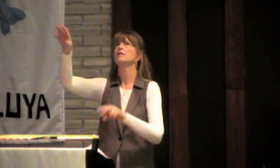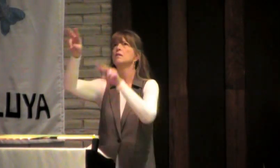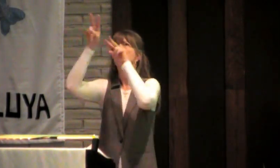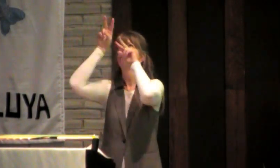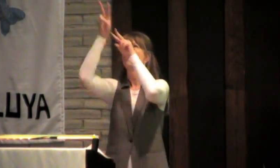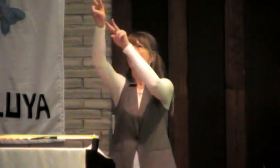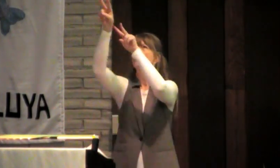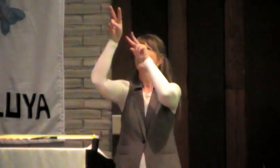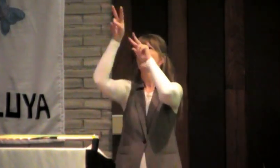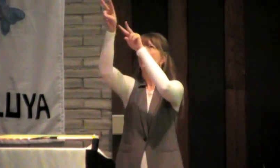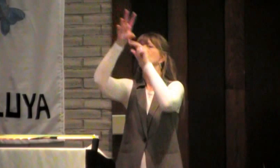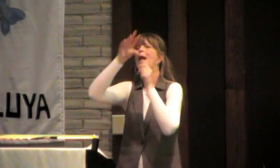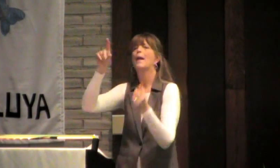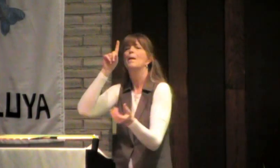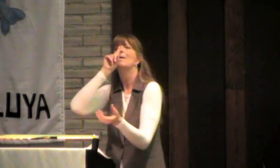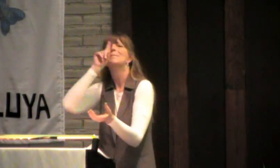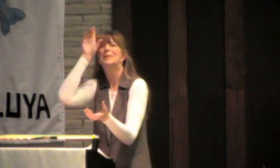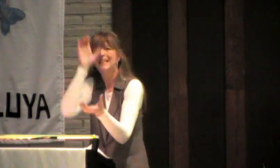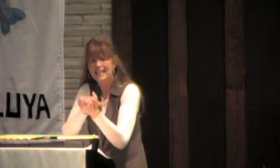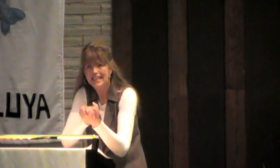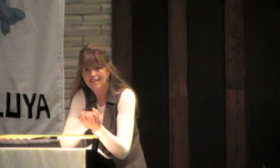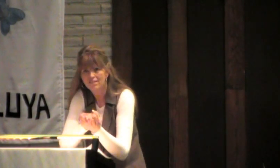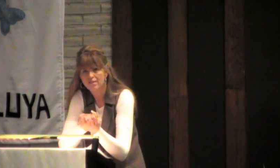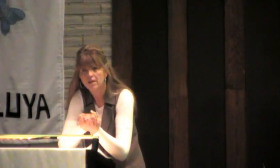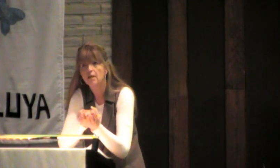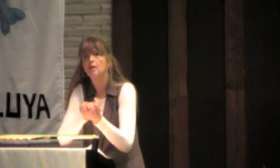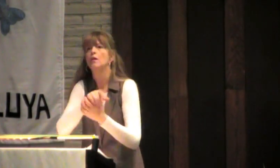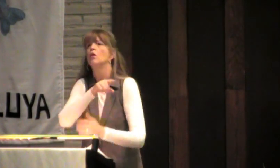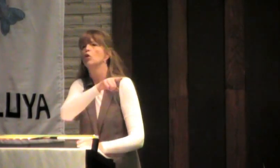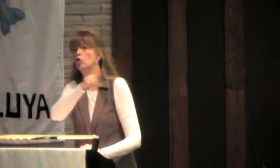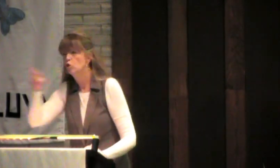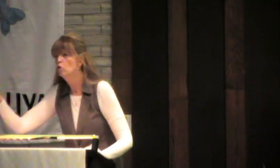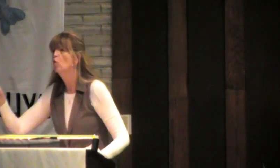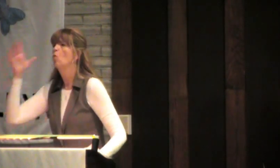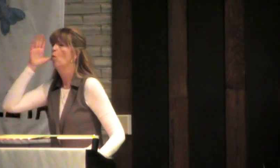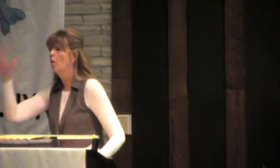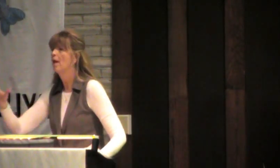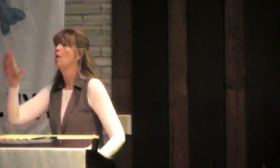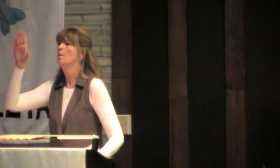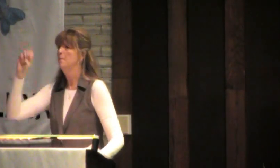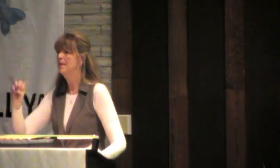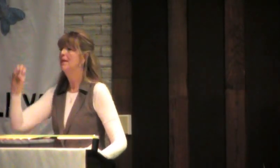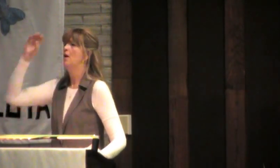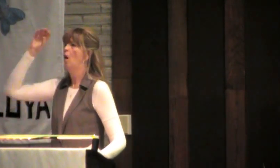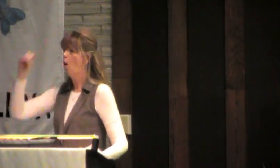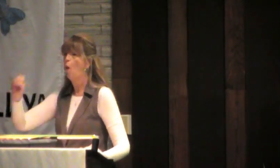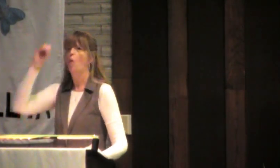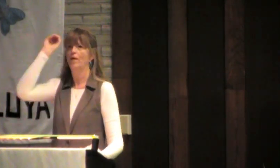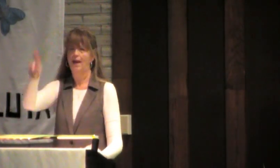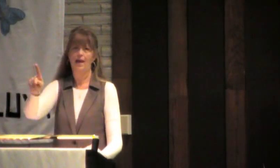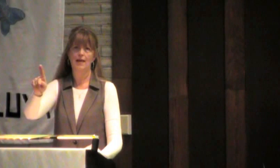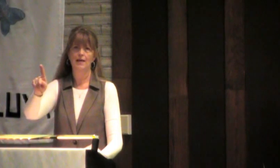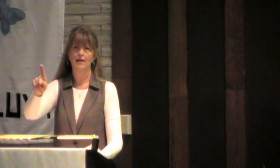Jesus Christ. But if you look at him and watch and believe, you will be